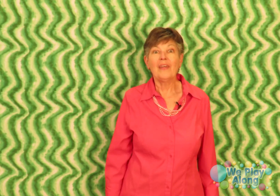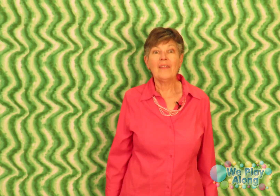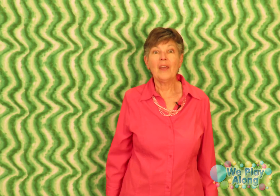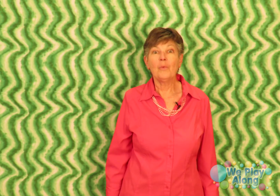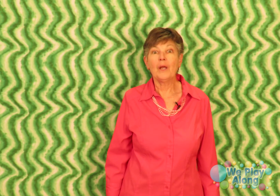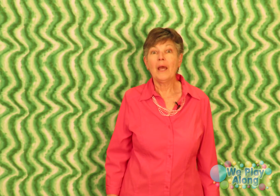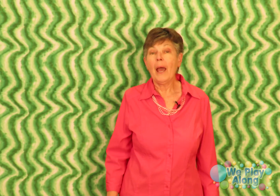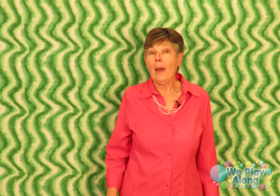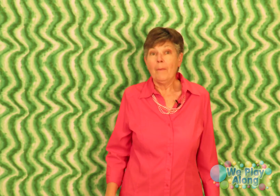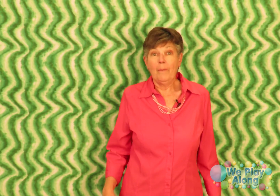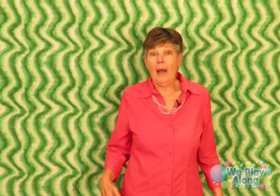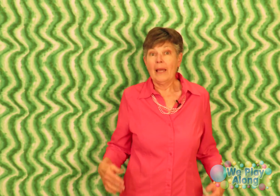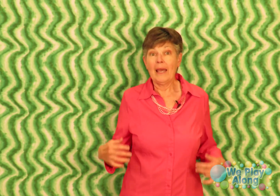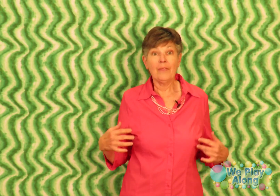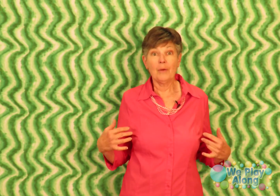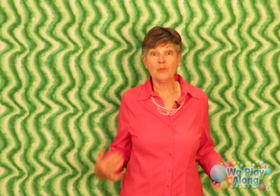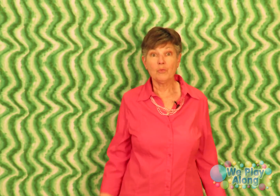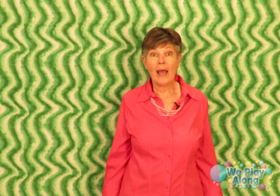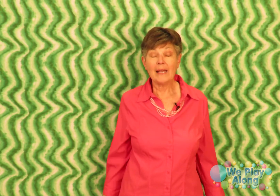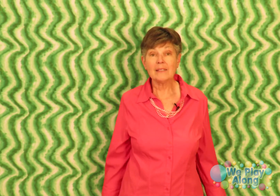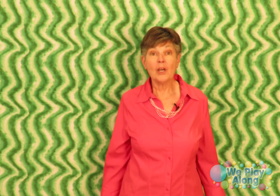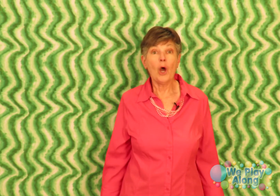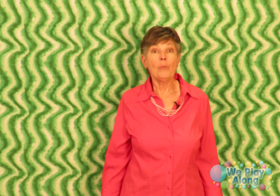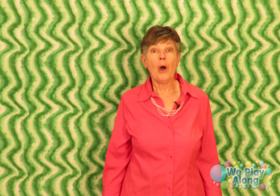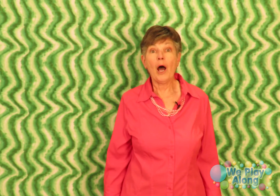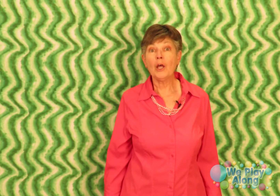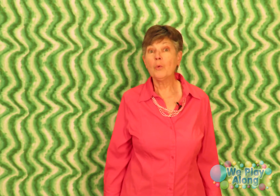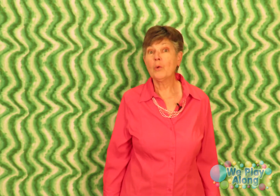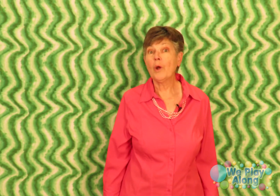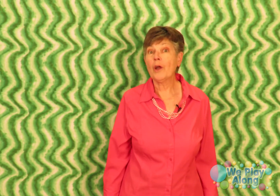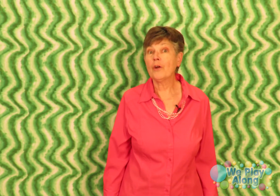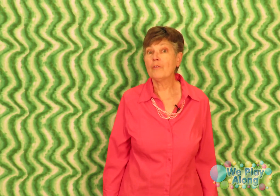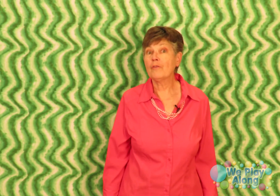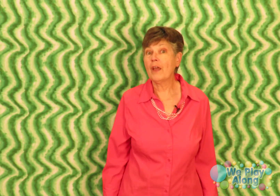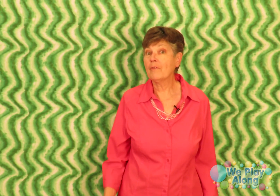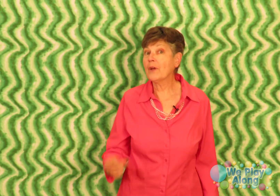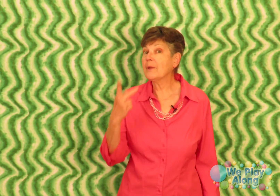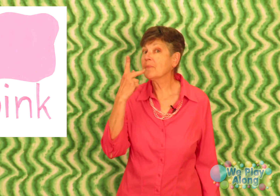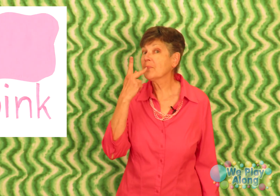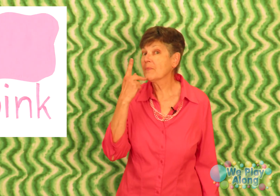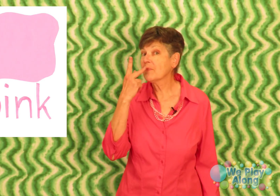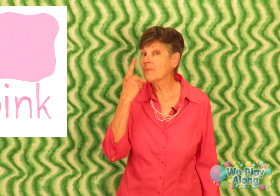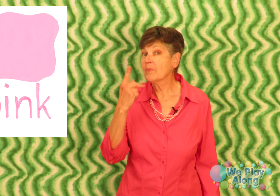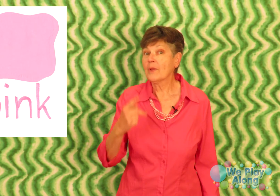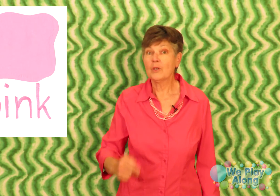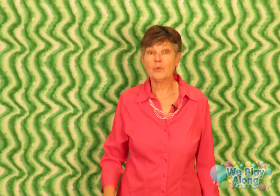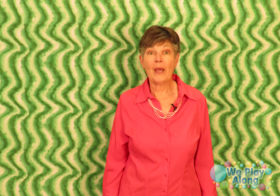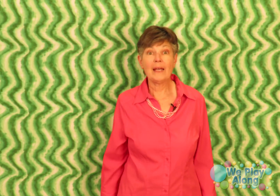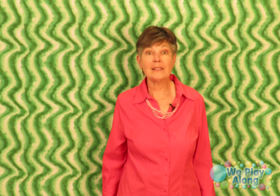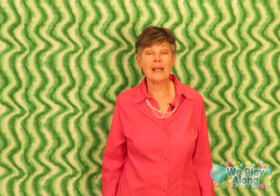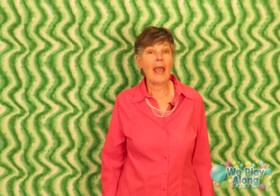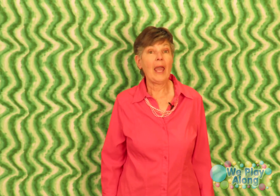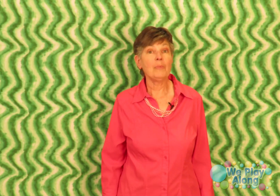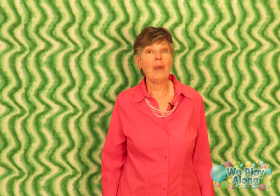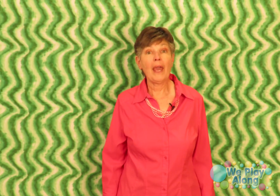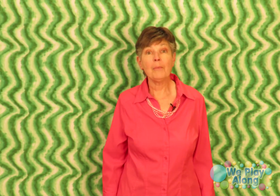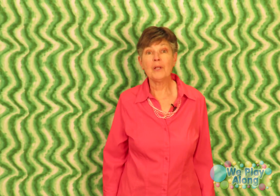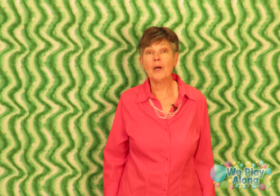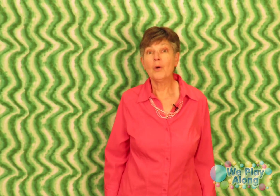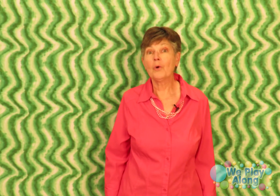then they would get them dressed. Paula would wear her favorite dress, and Pamela would